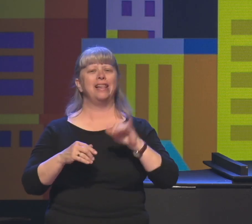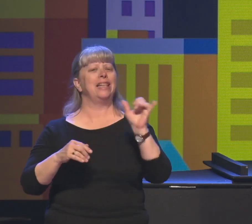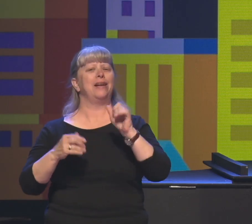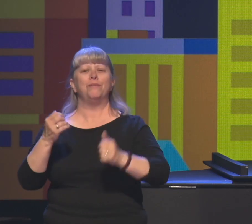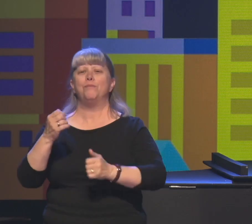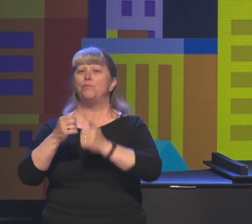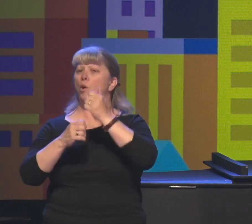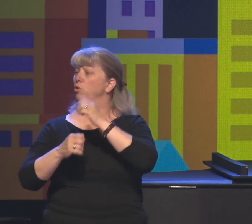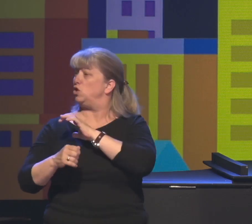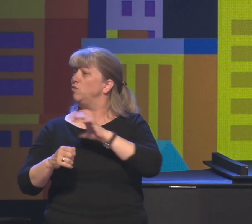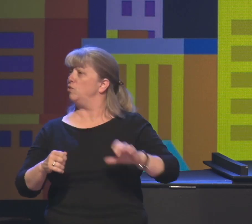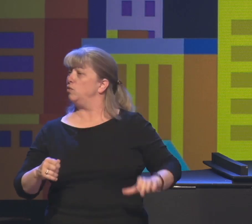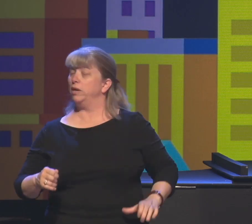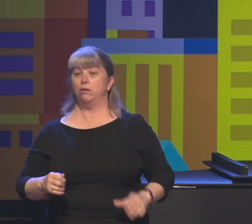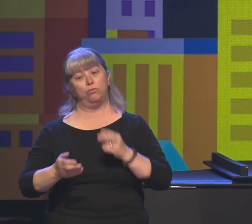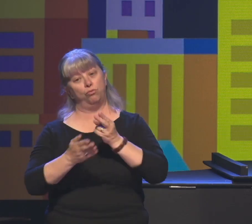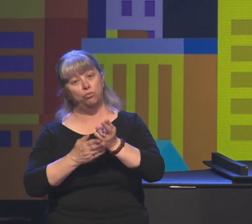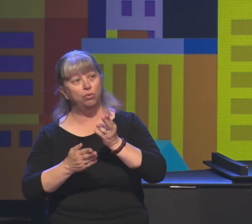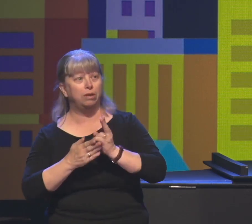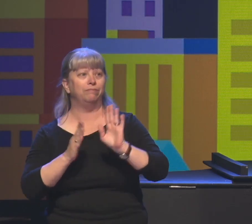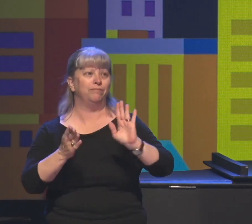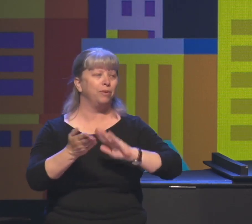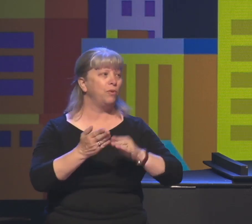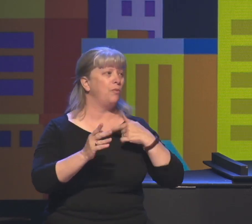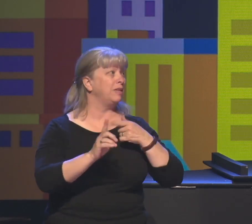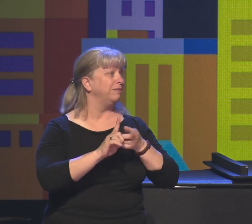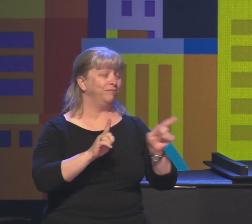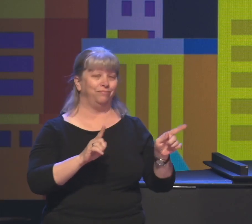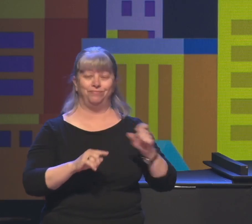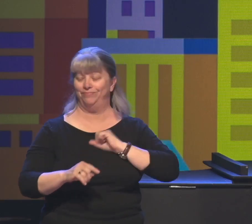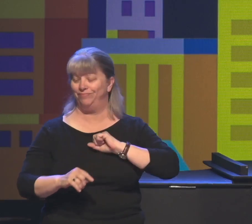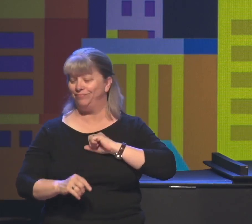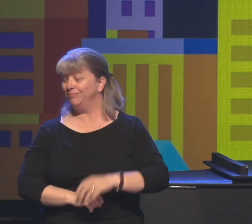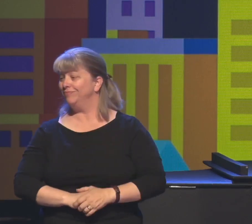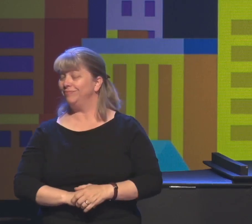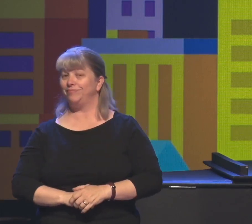most of Christianity, truth be told, pardon me for one second.